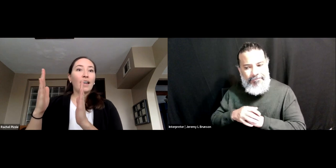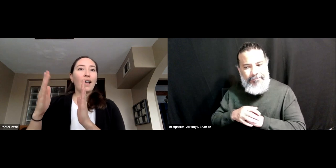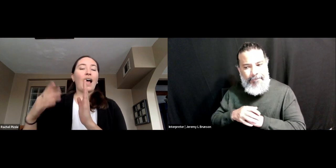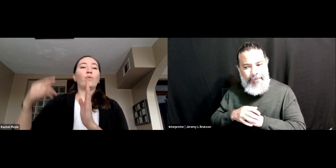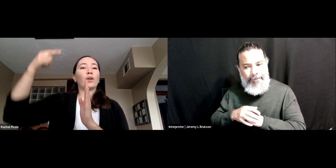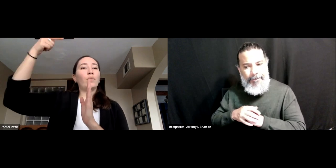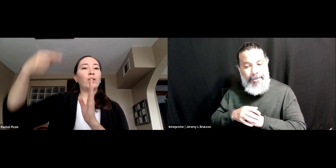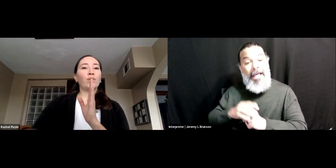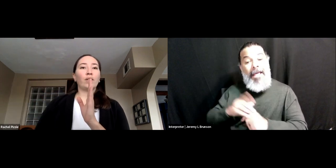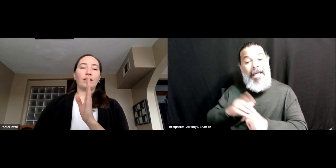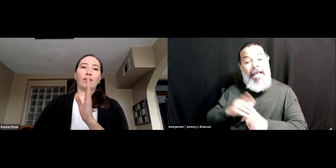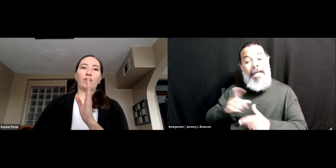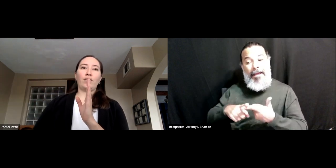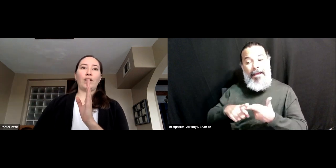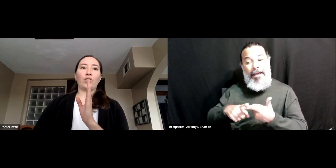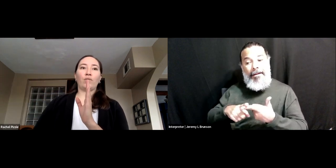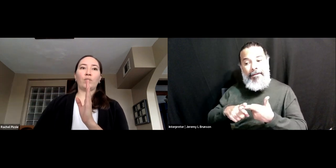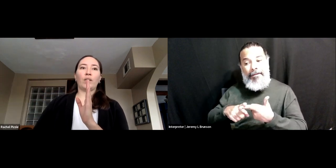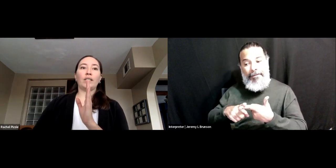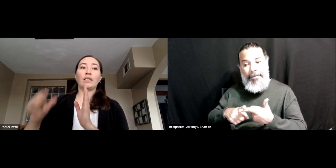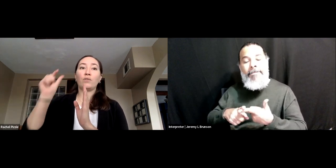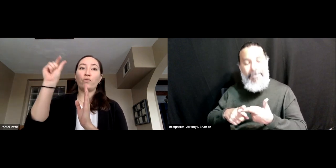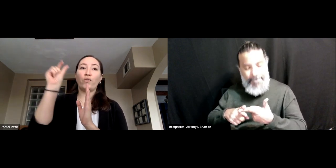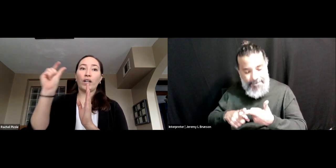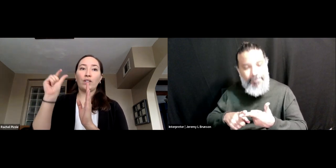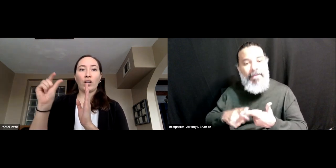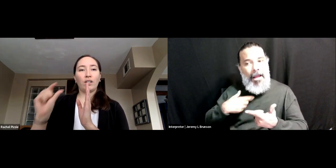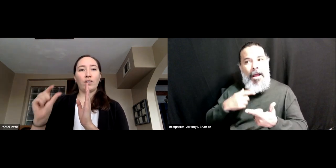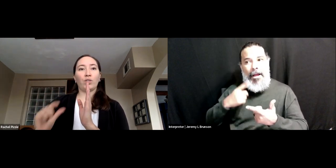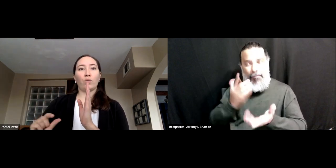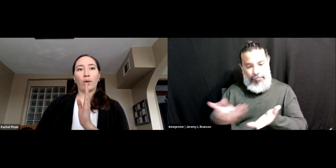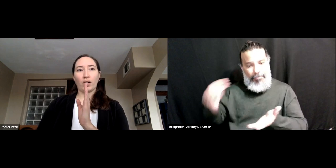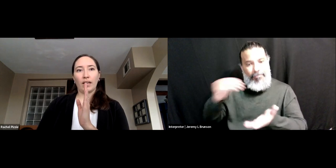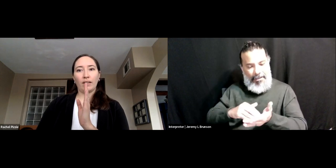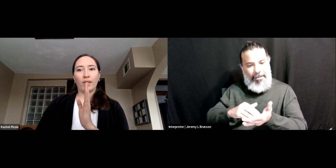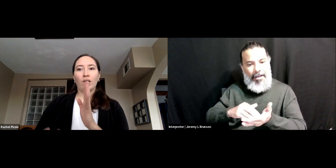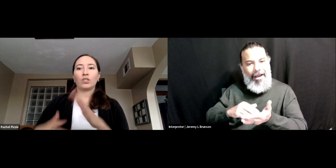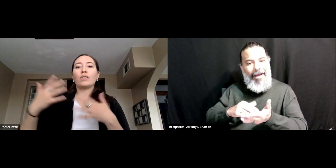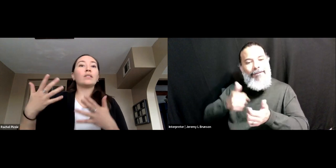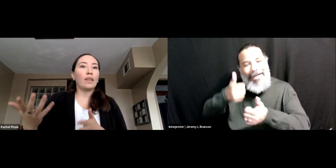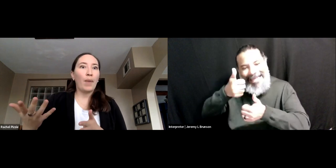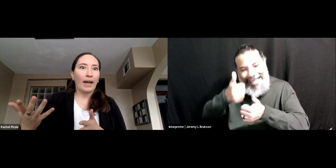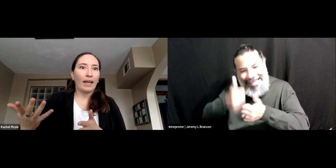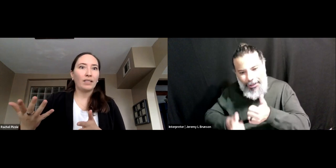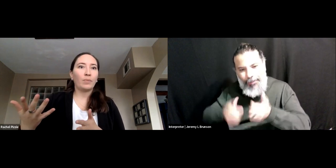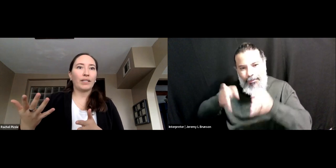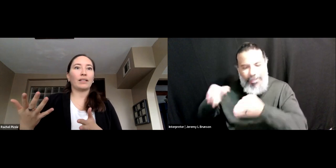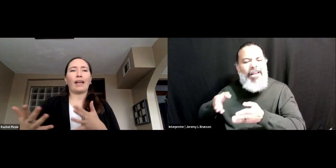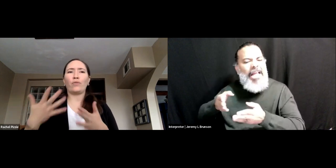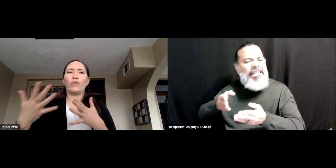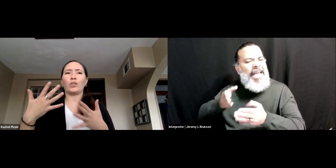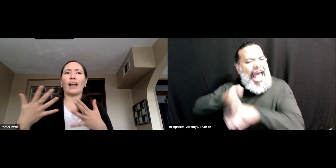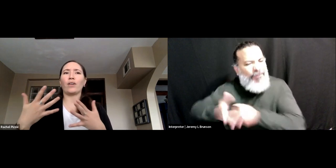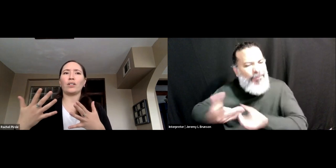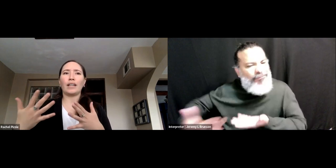And then I will compute a standard deviation of responses for each individual person. So this is on the back end, basically